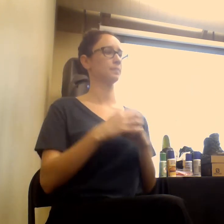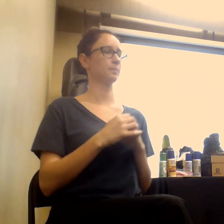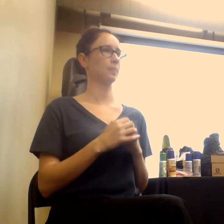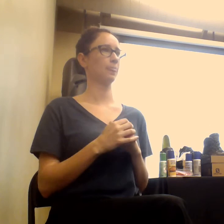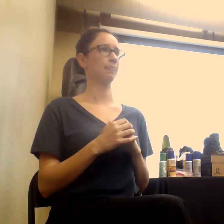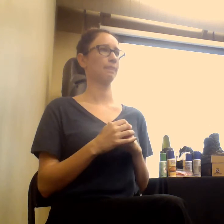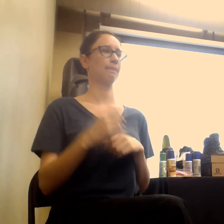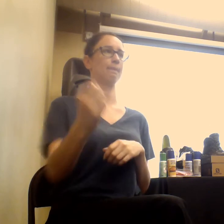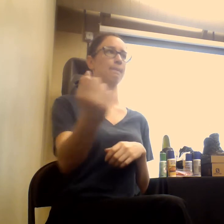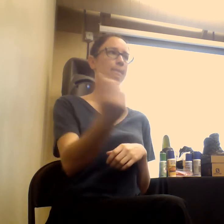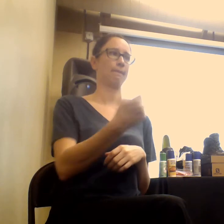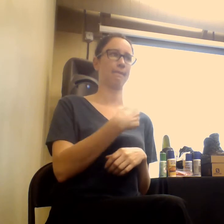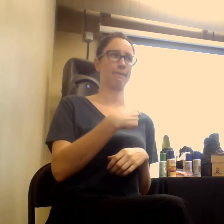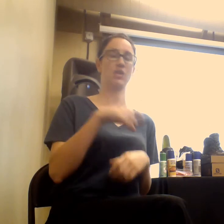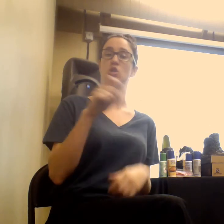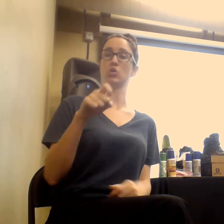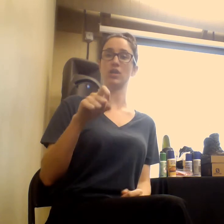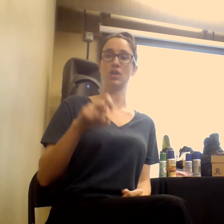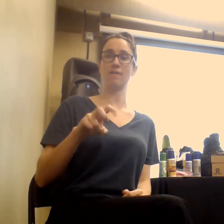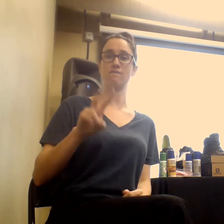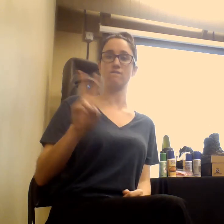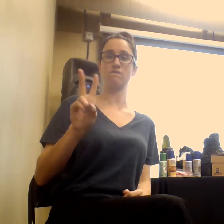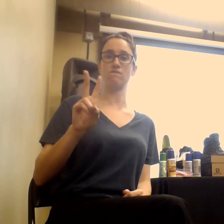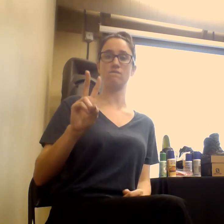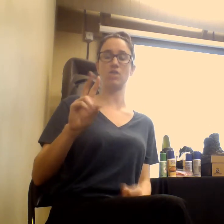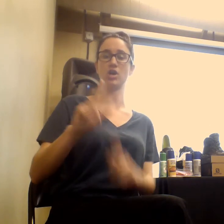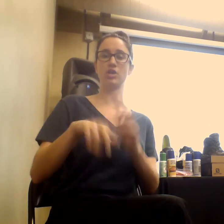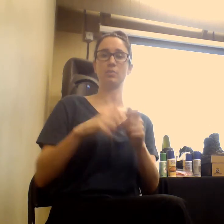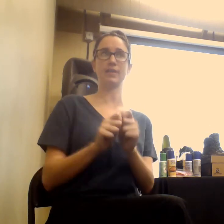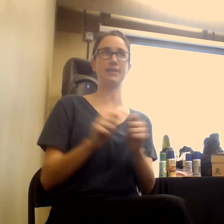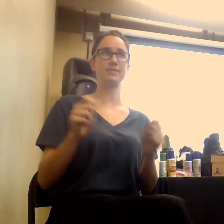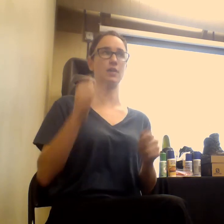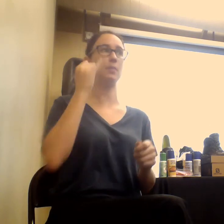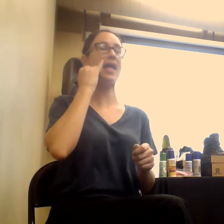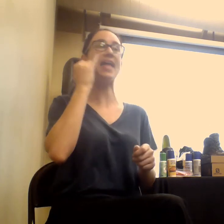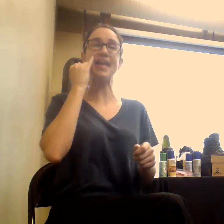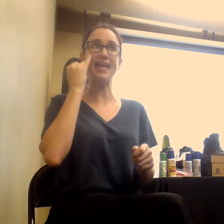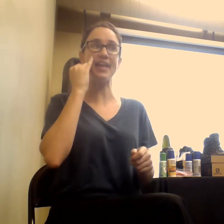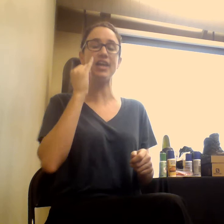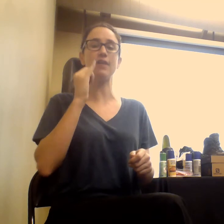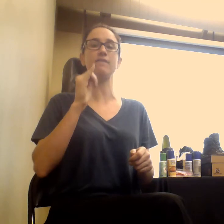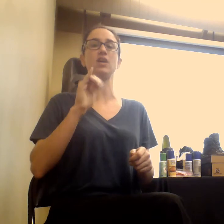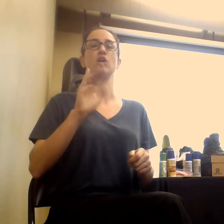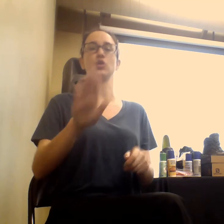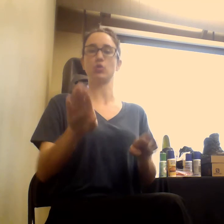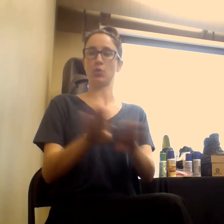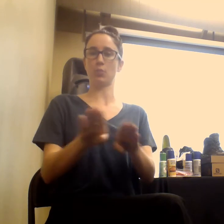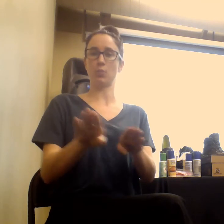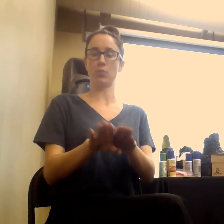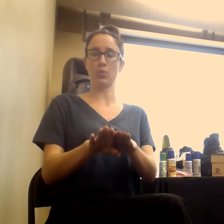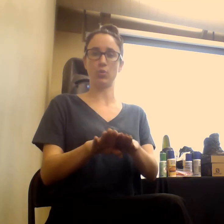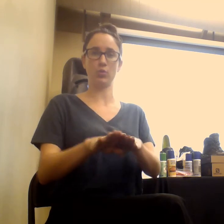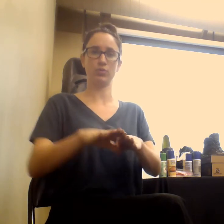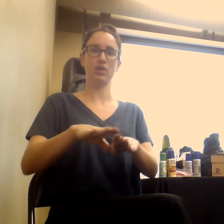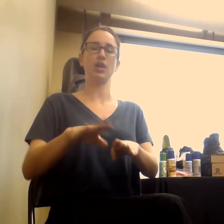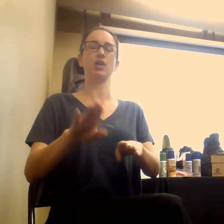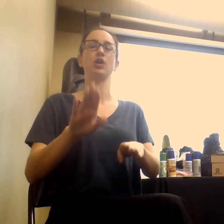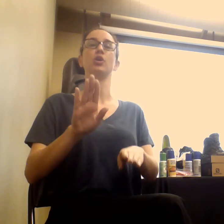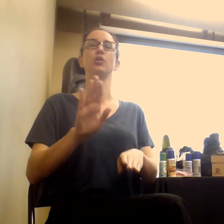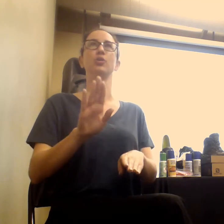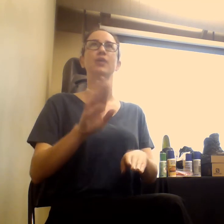So you need a volume lace-up if your foot is sloshing around a whole lot in boots? Exactly, yeah. Or